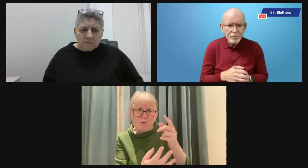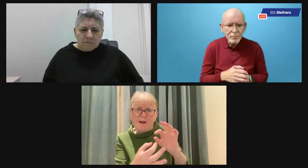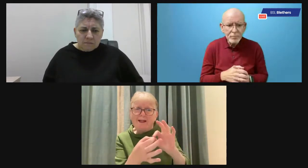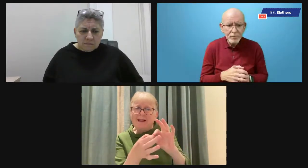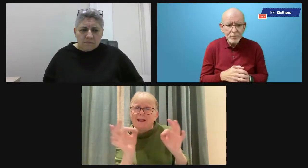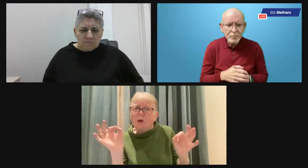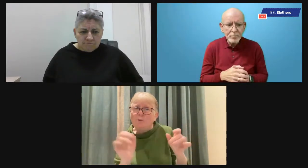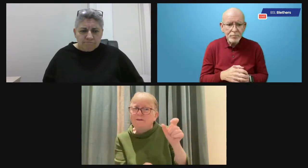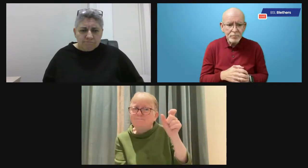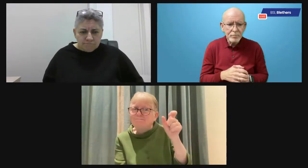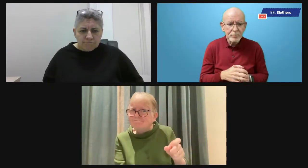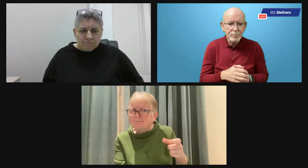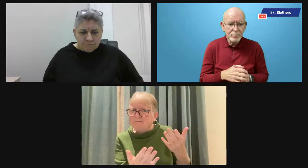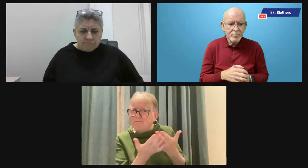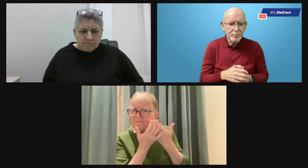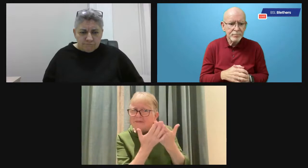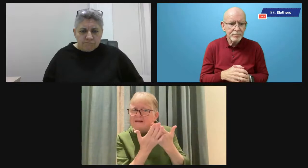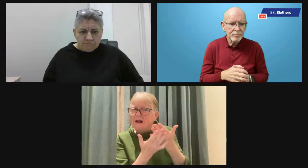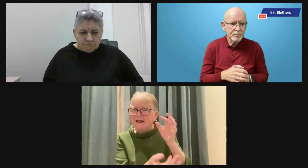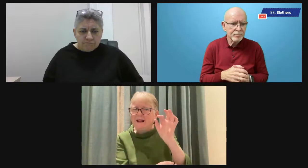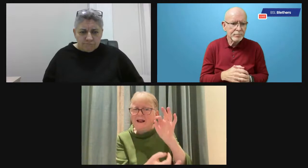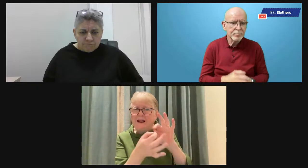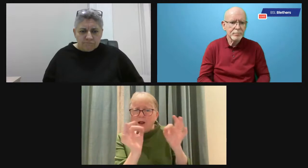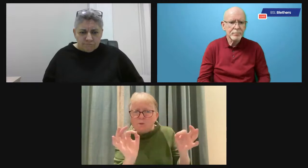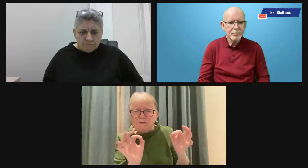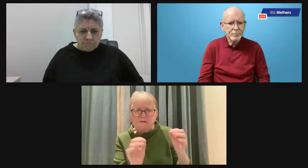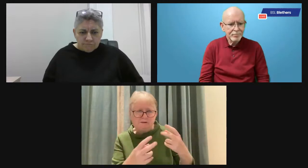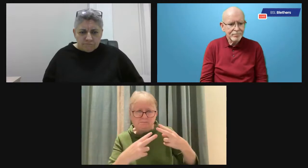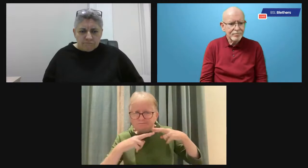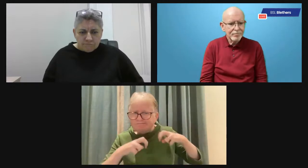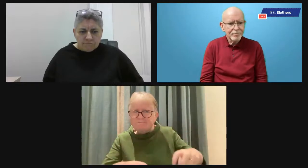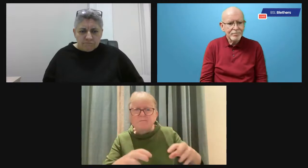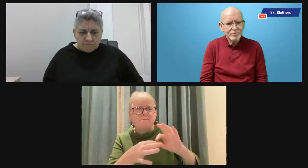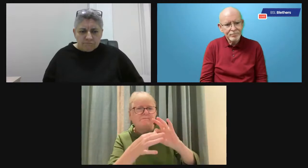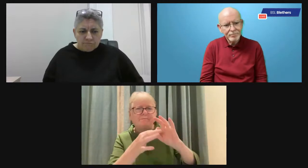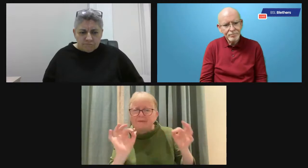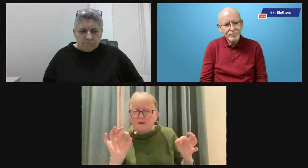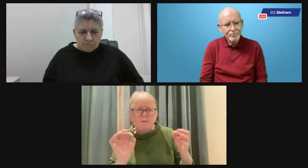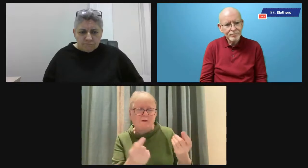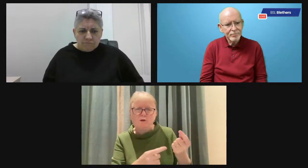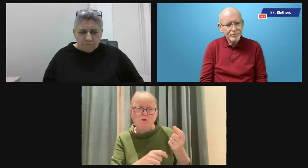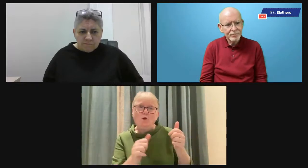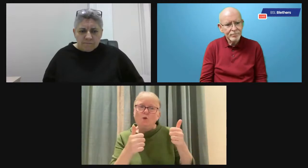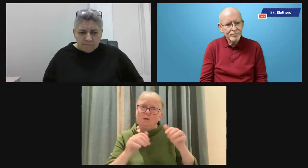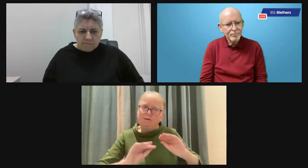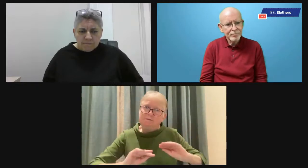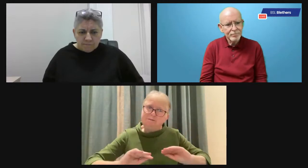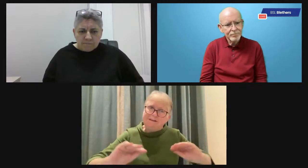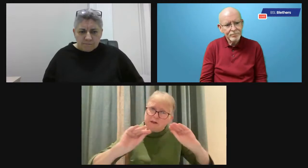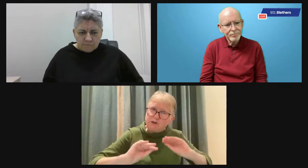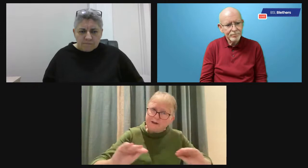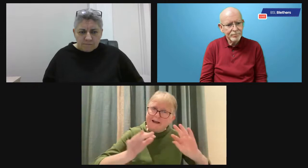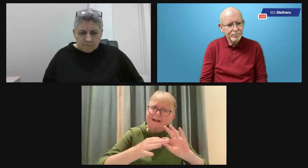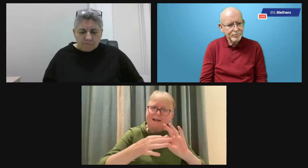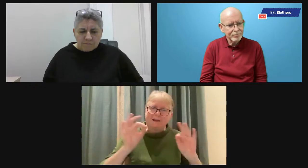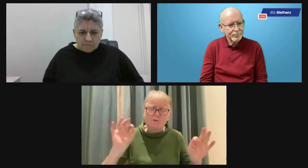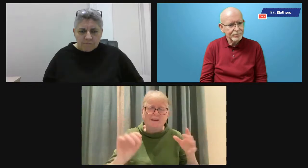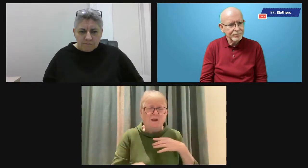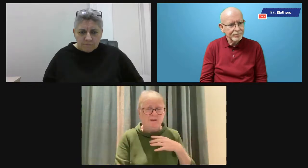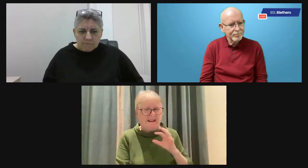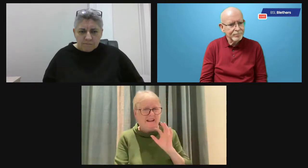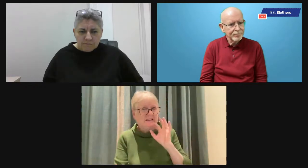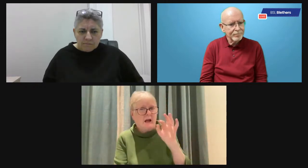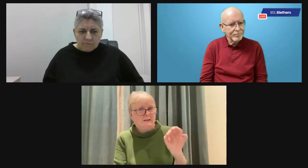Yeah, and we need to, ask those people who have studied linguistics, who have researched in